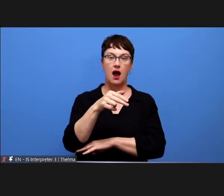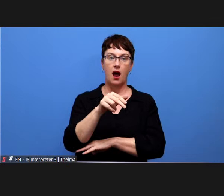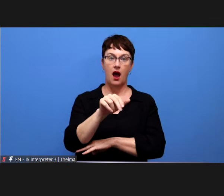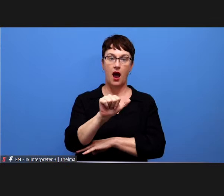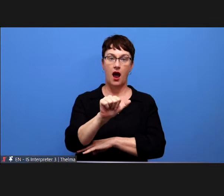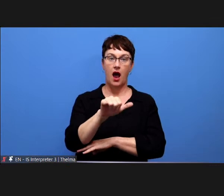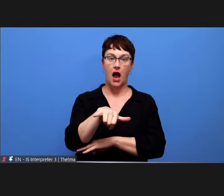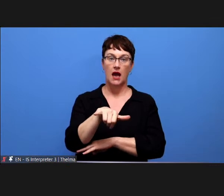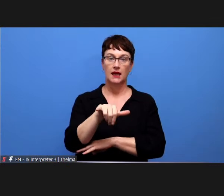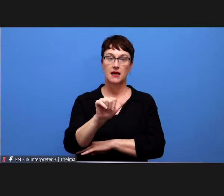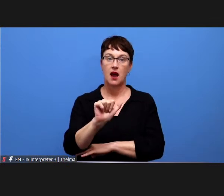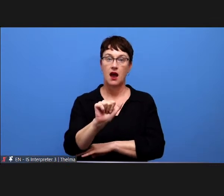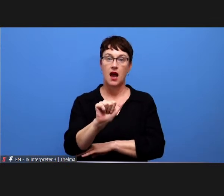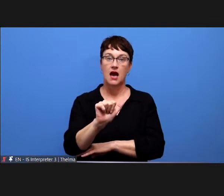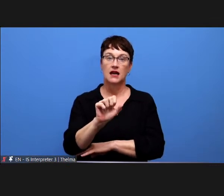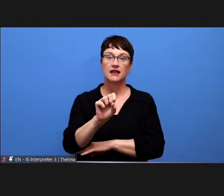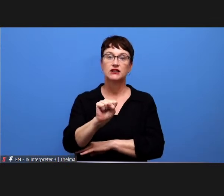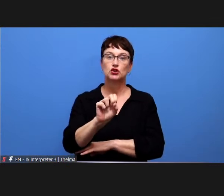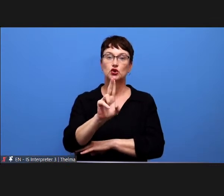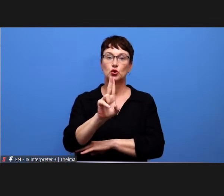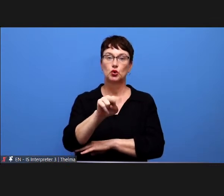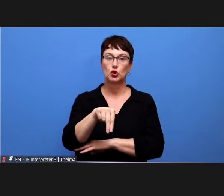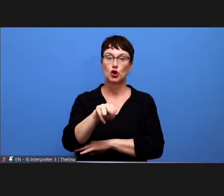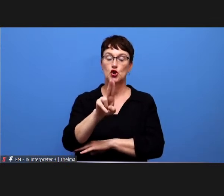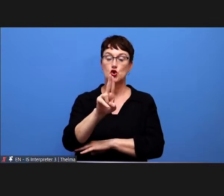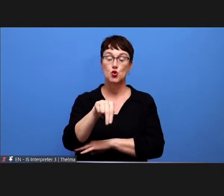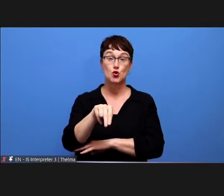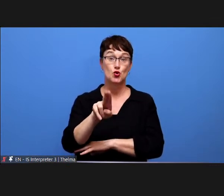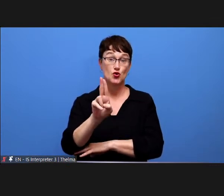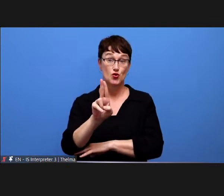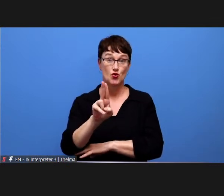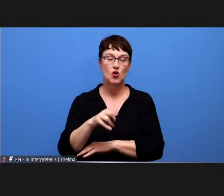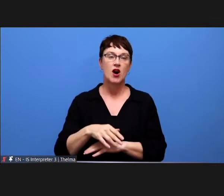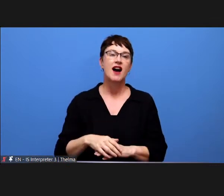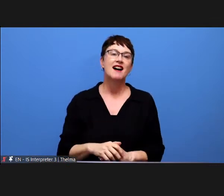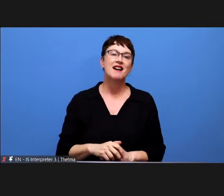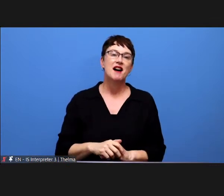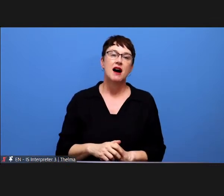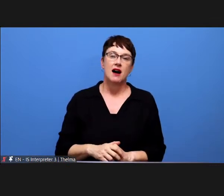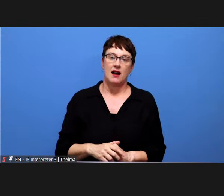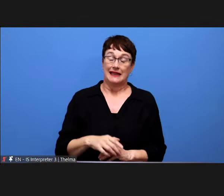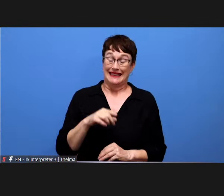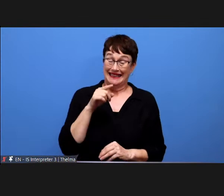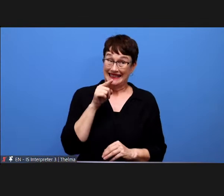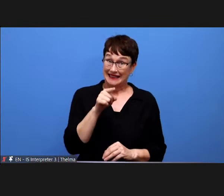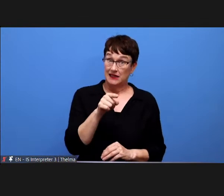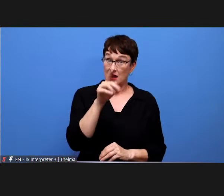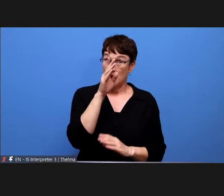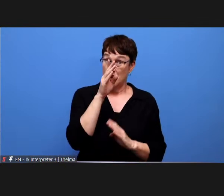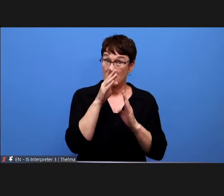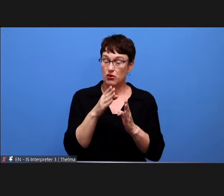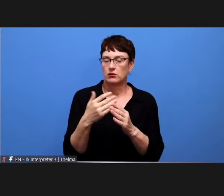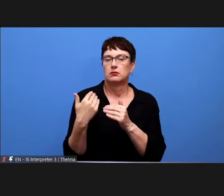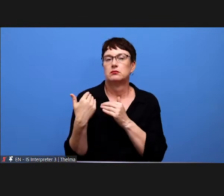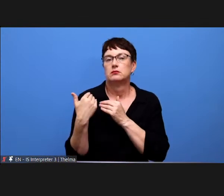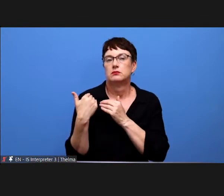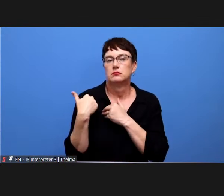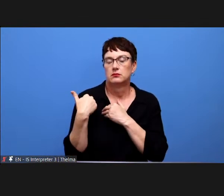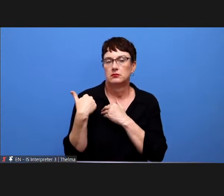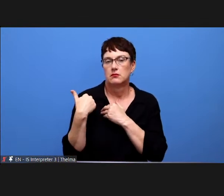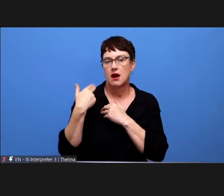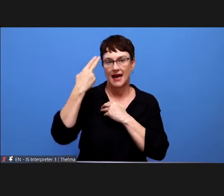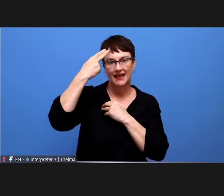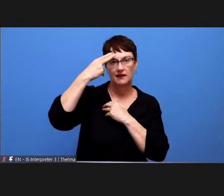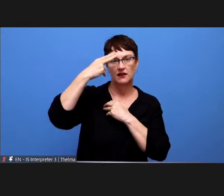by Ms. Leah Wanambwa of African Union, and